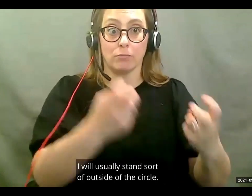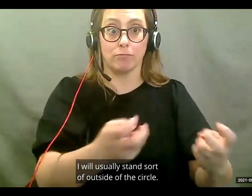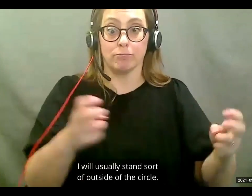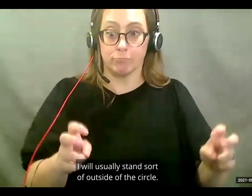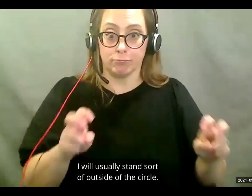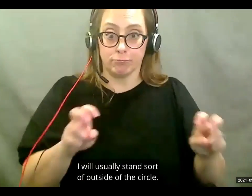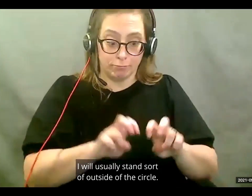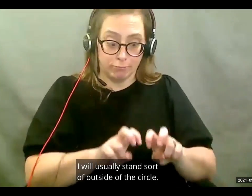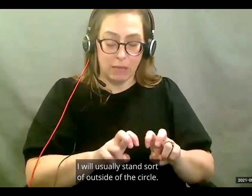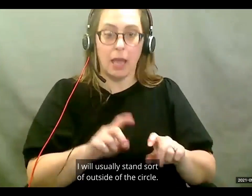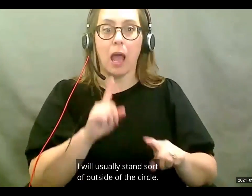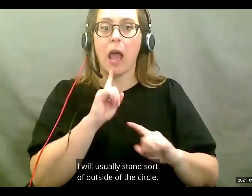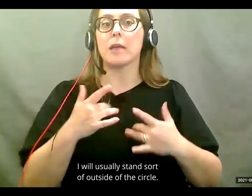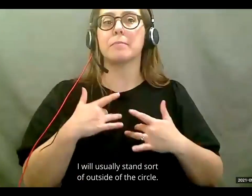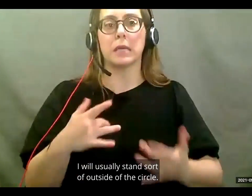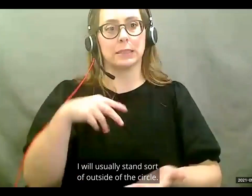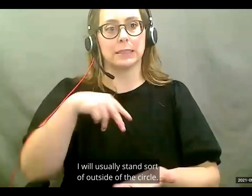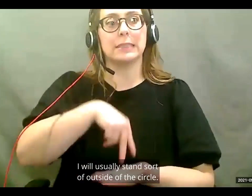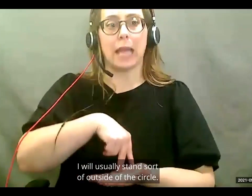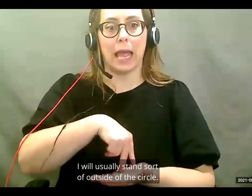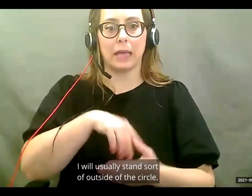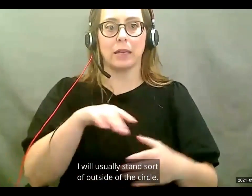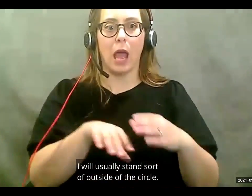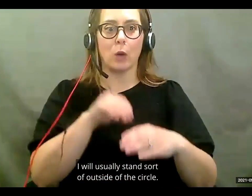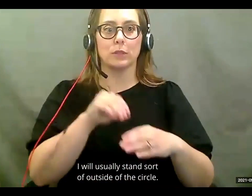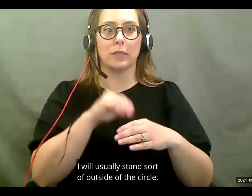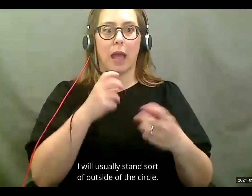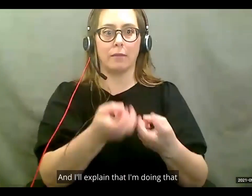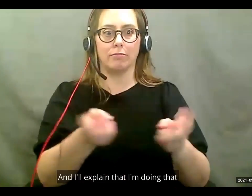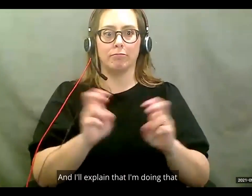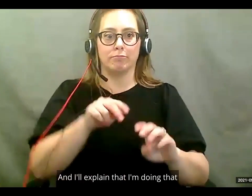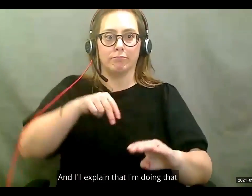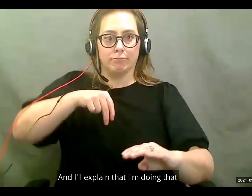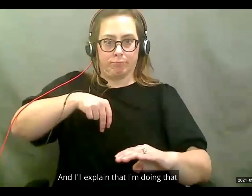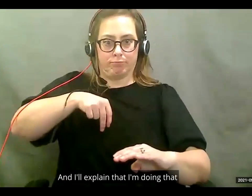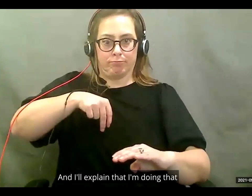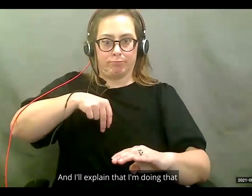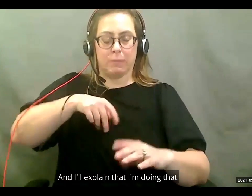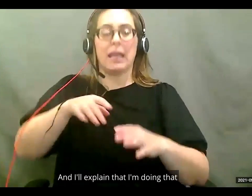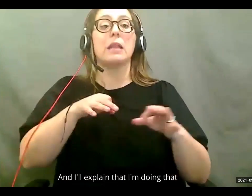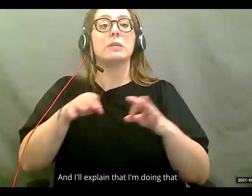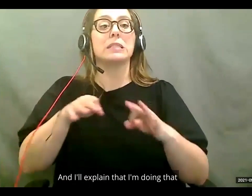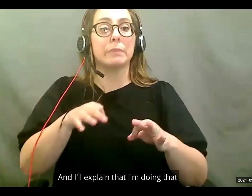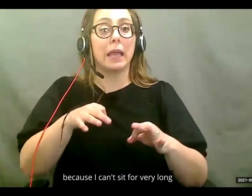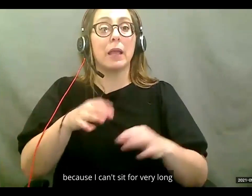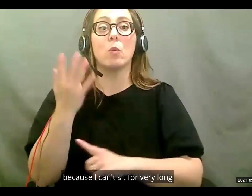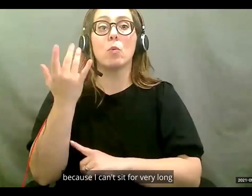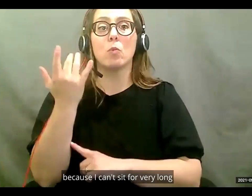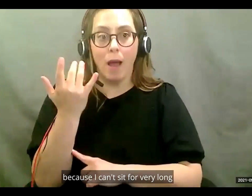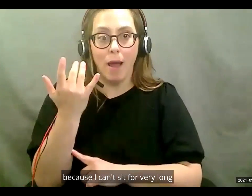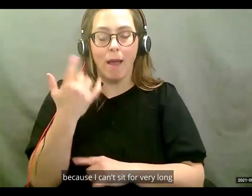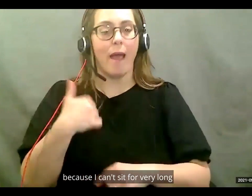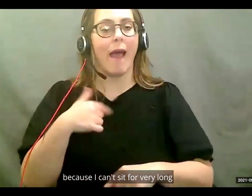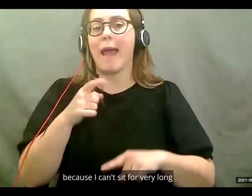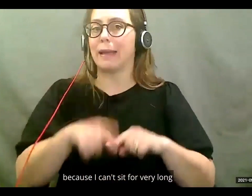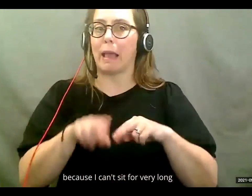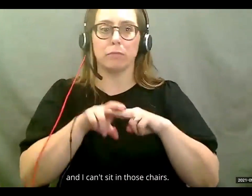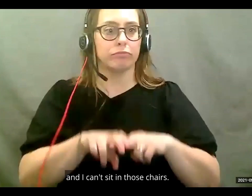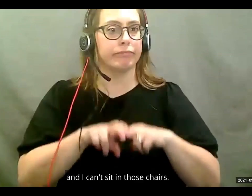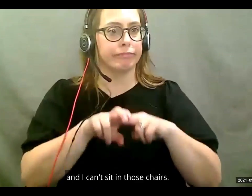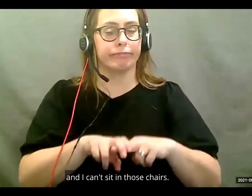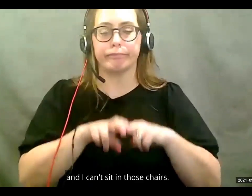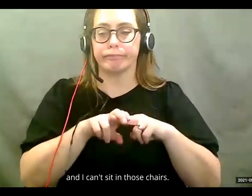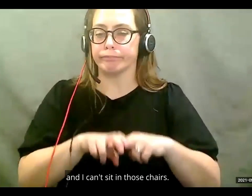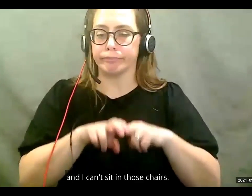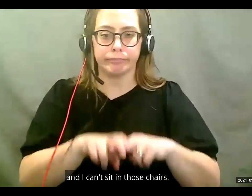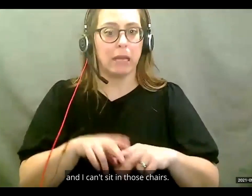I will usually stand sort of outside of the circle, and I'll explain that I'm doing that because I can't sit for very long and I